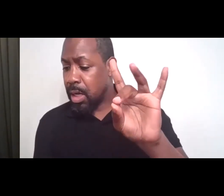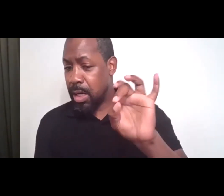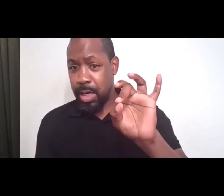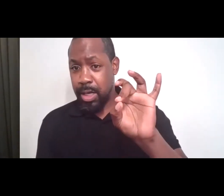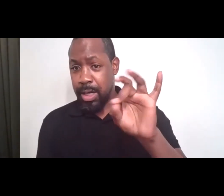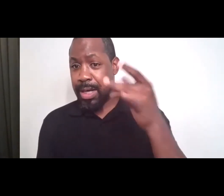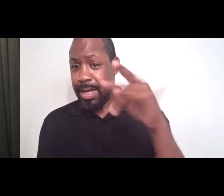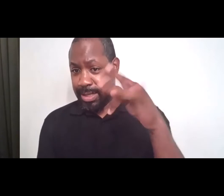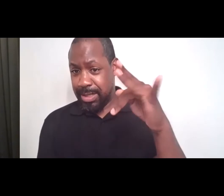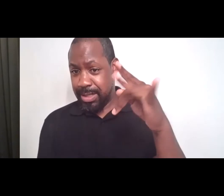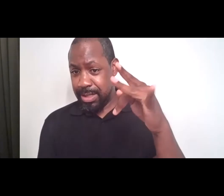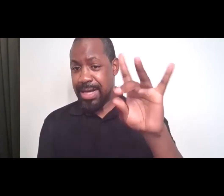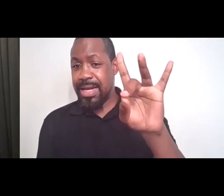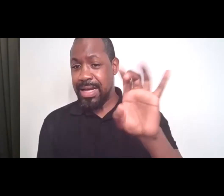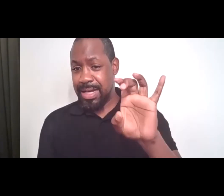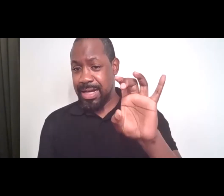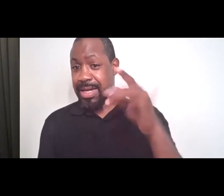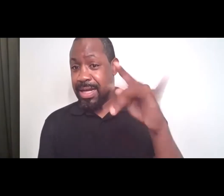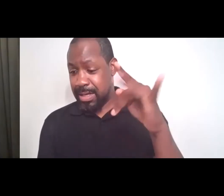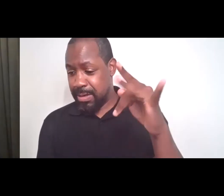$64,603, which brings our total to